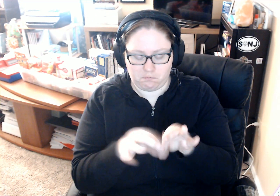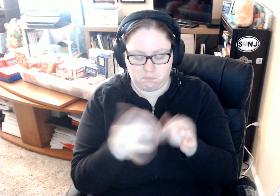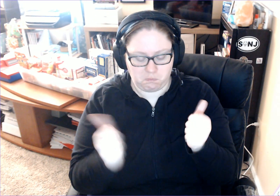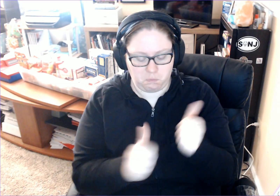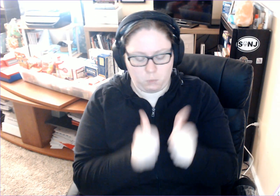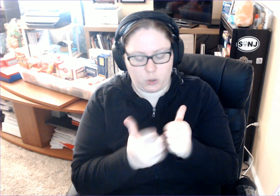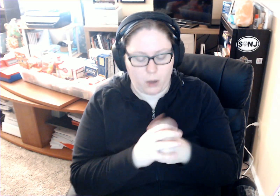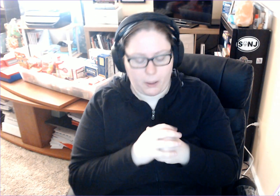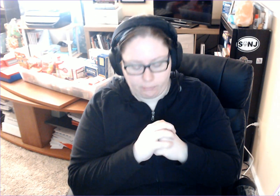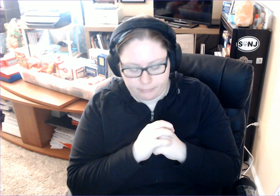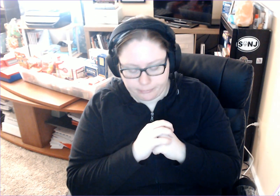Which one?